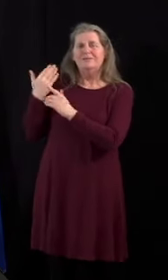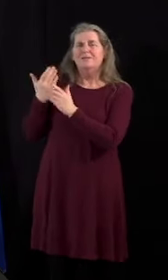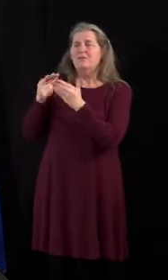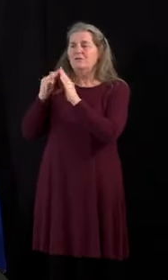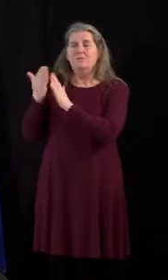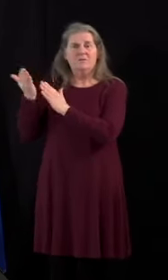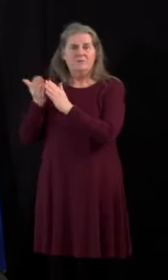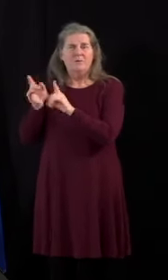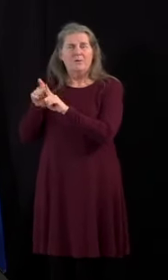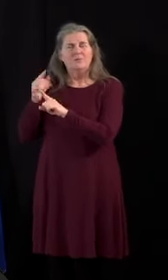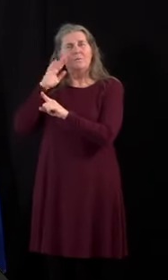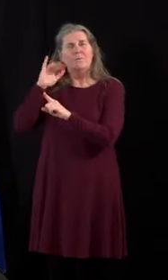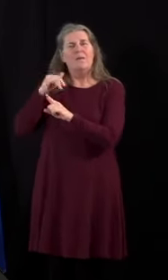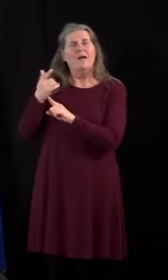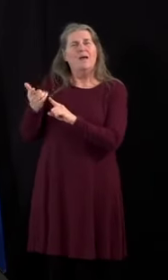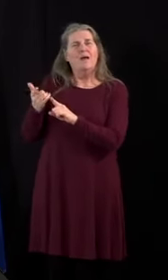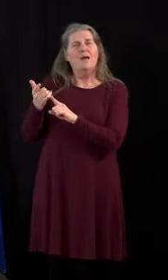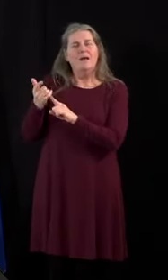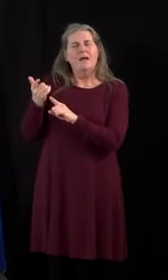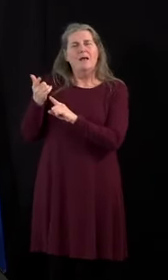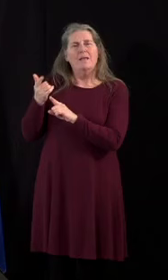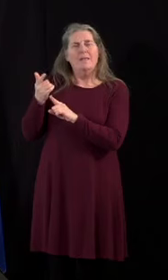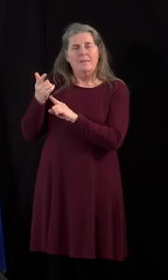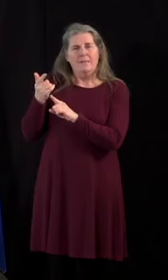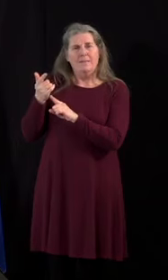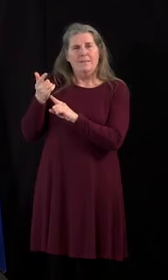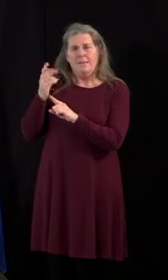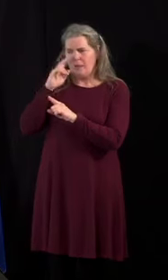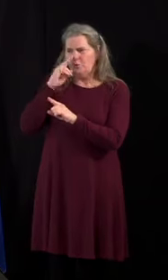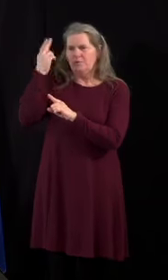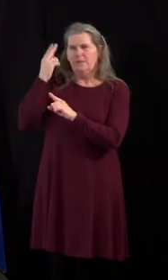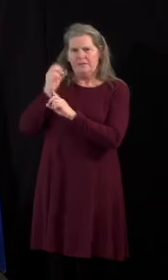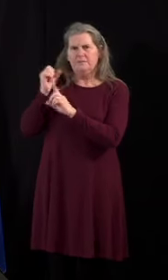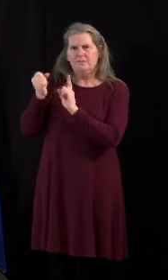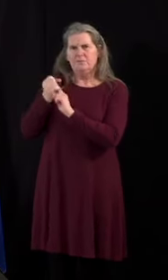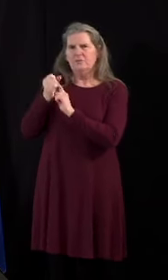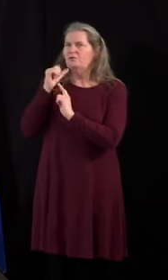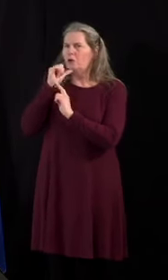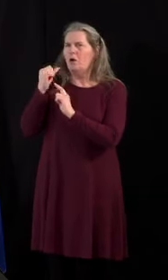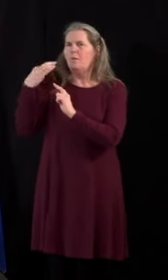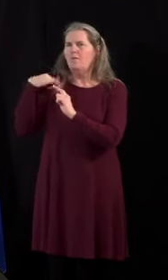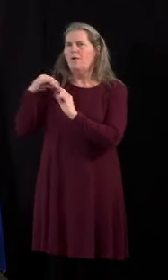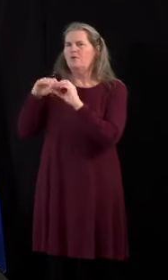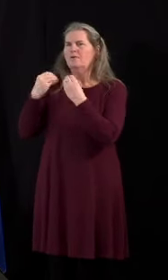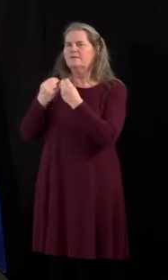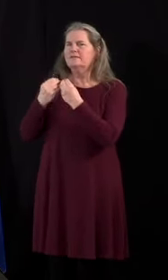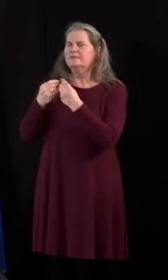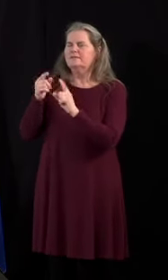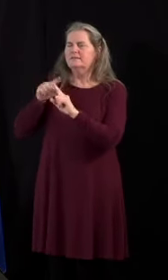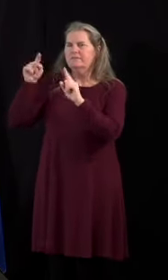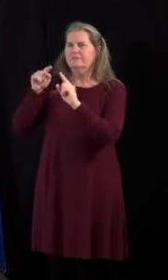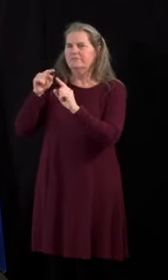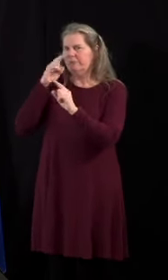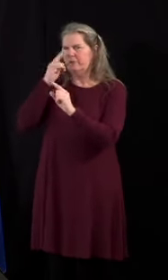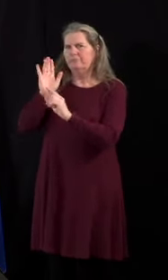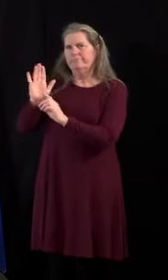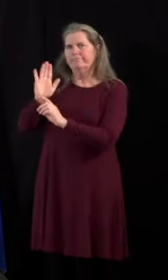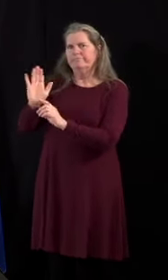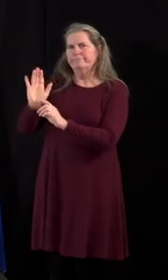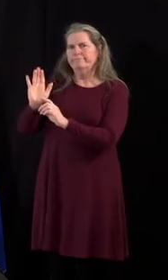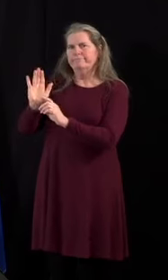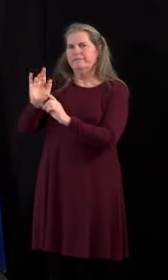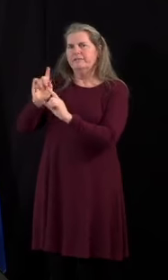services, but also understanding the unique situation that they're in. And I know I'll leave it to him to share what that